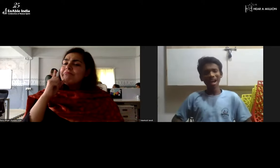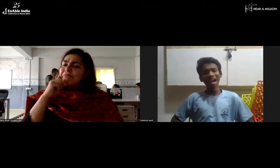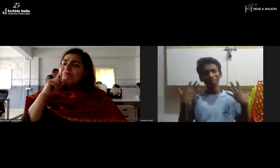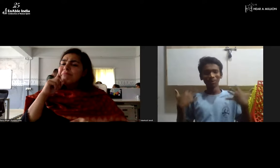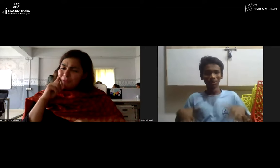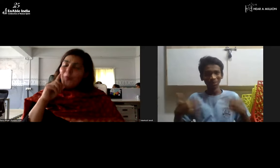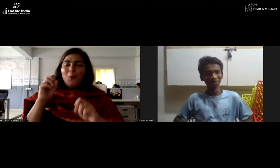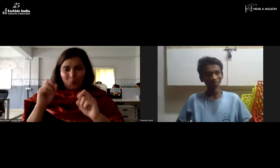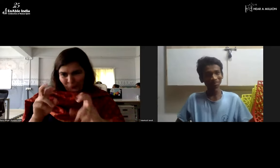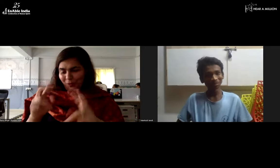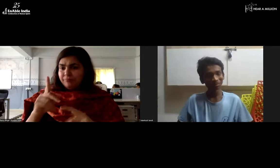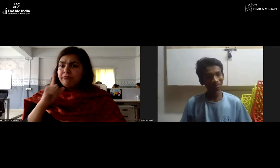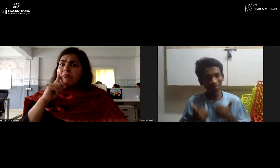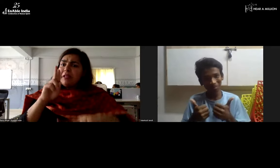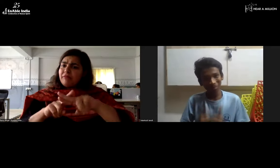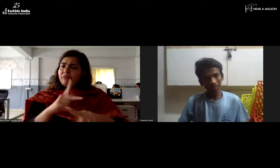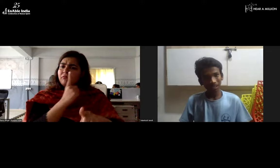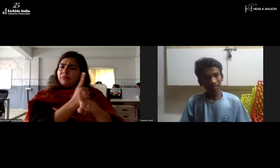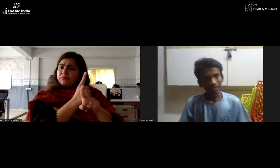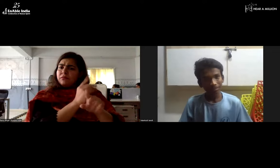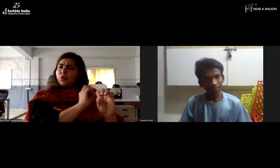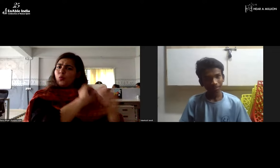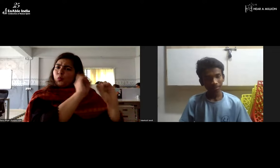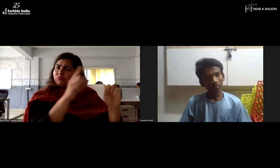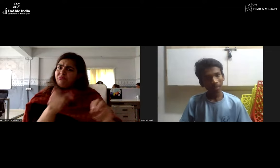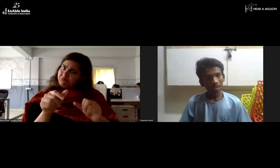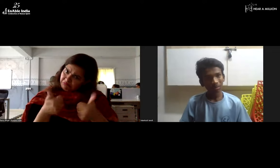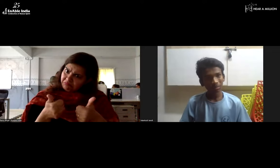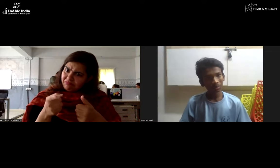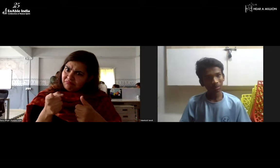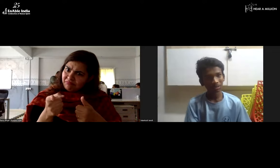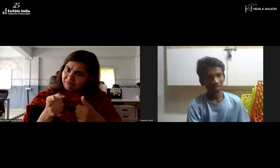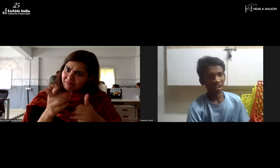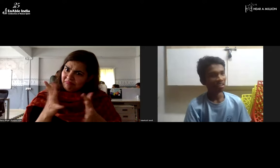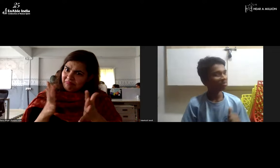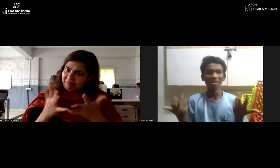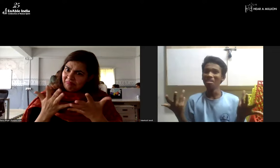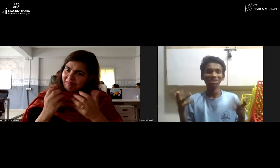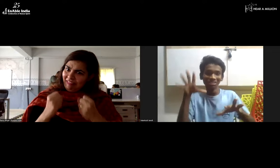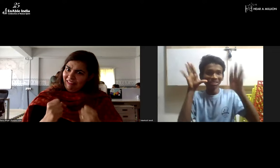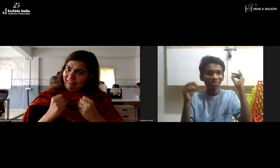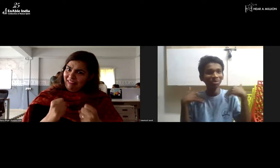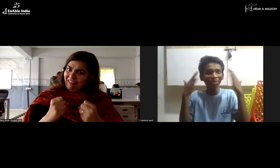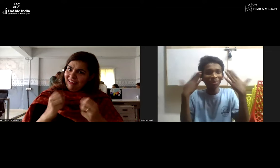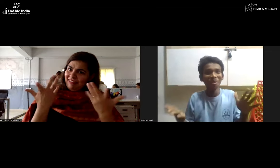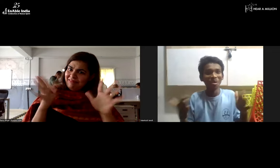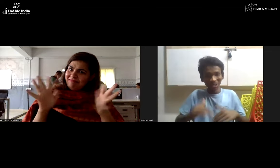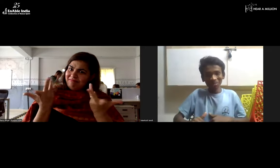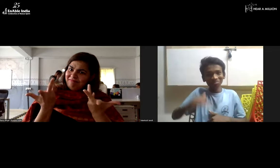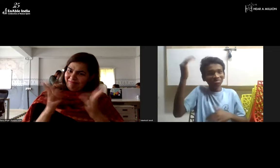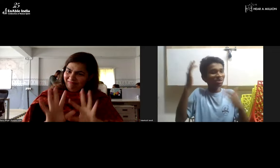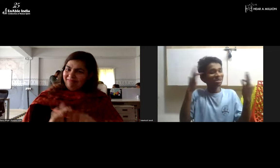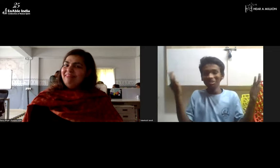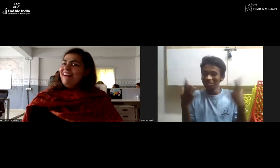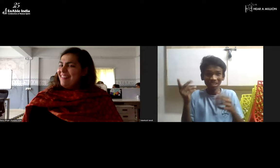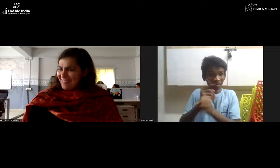One second. I think your video is frozen. Yeah, you can continue. Okay. I am not sure. Okay,